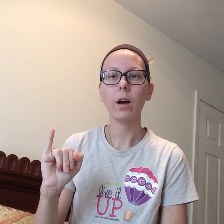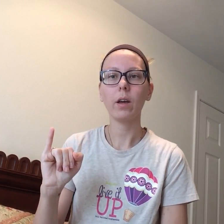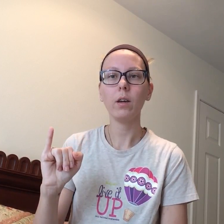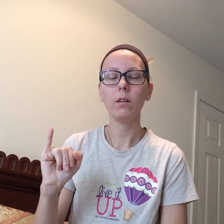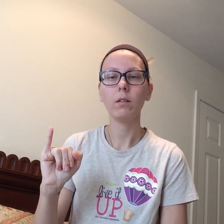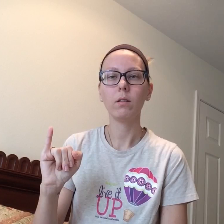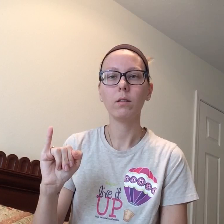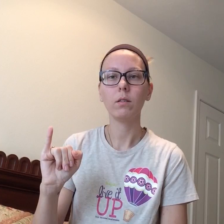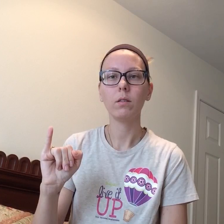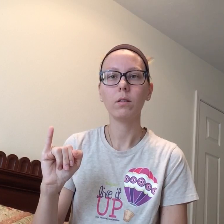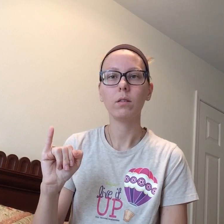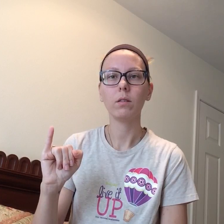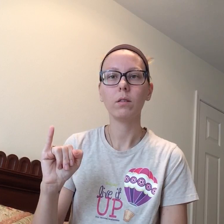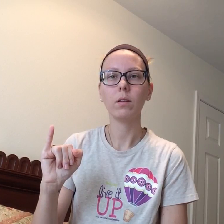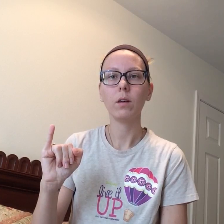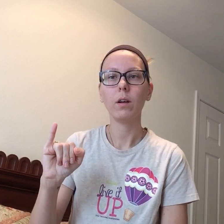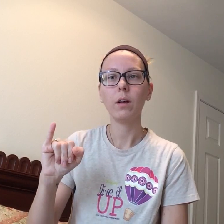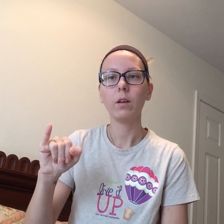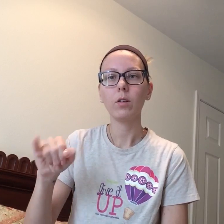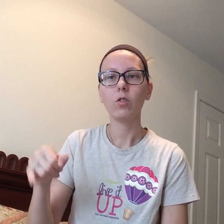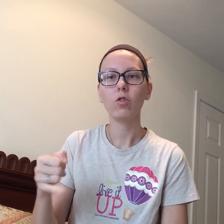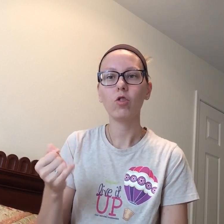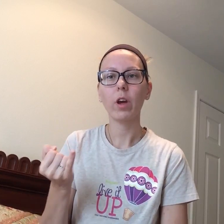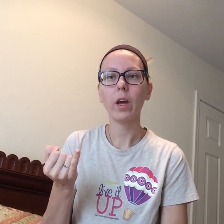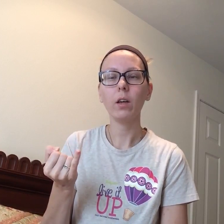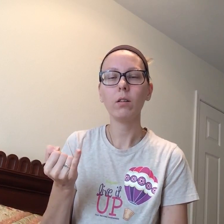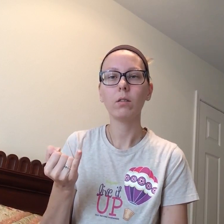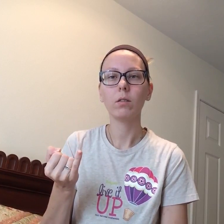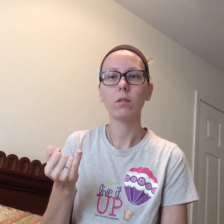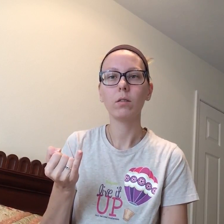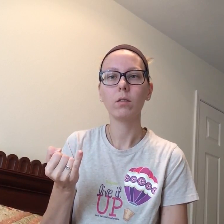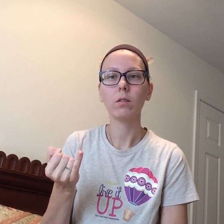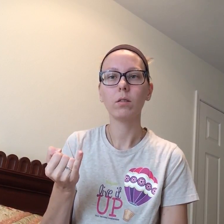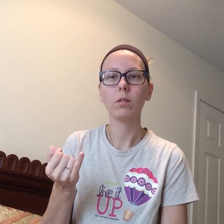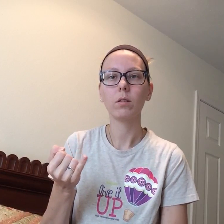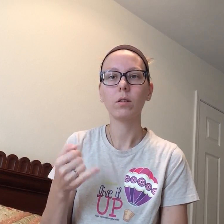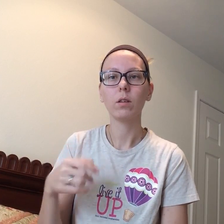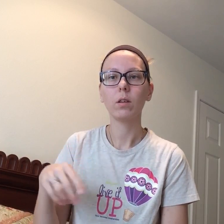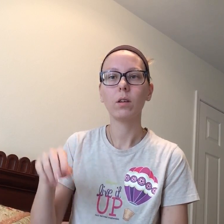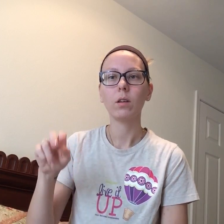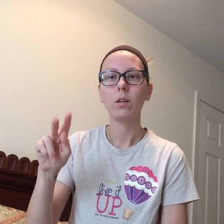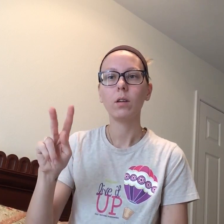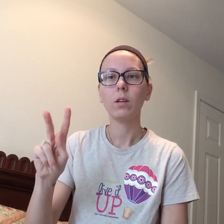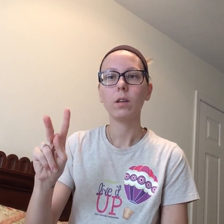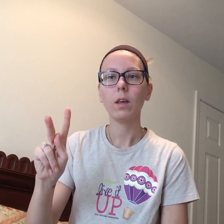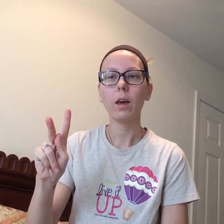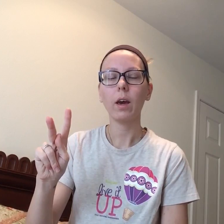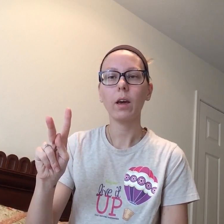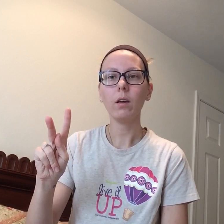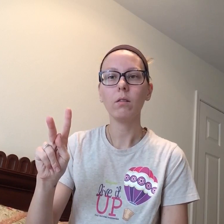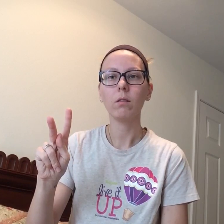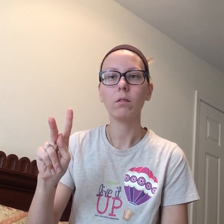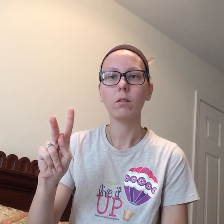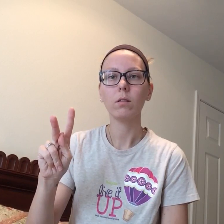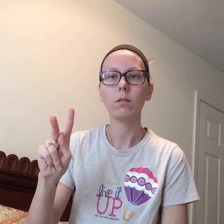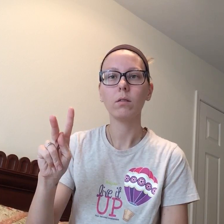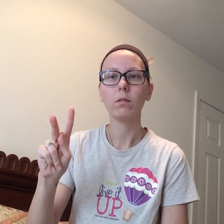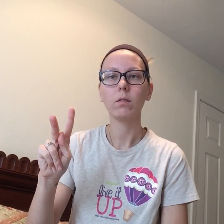I, J, K,